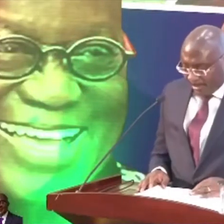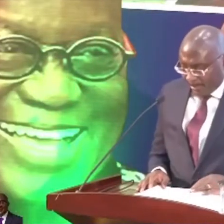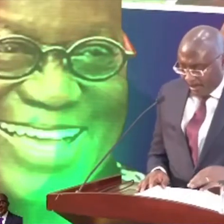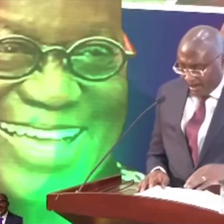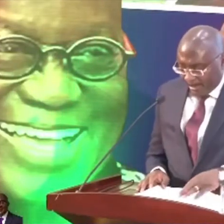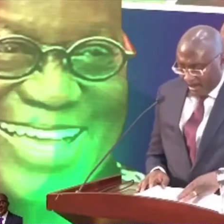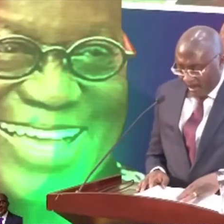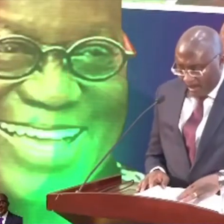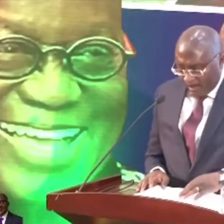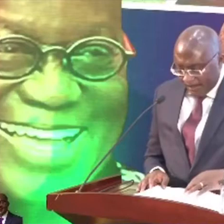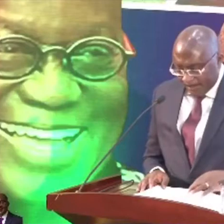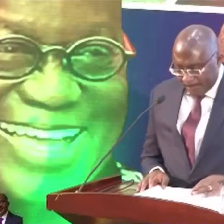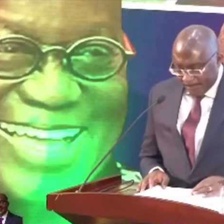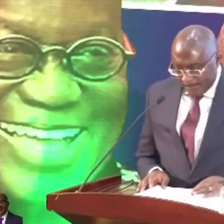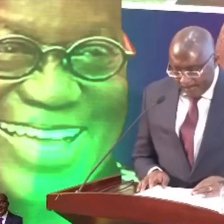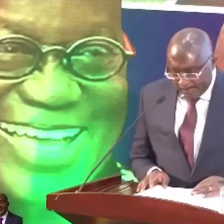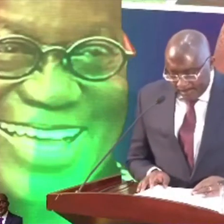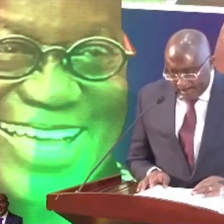of the Diplomatic Corps,